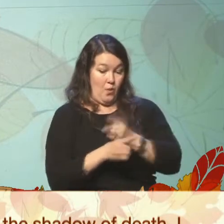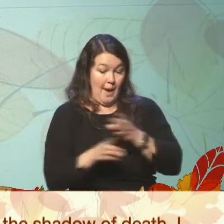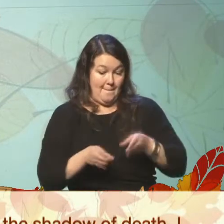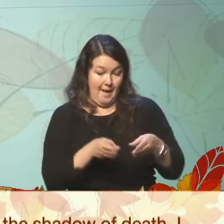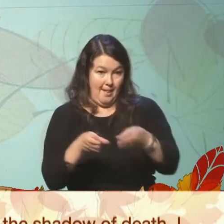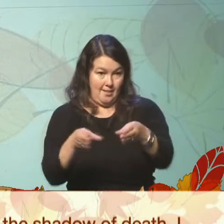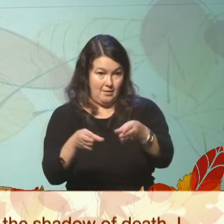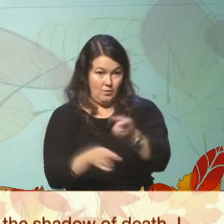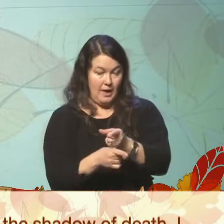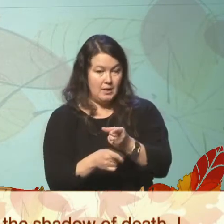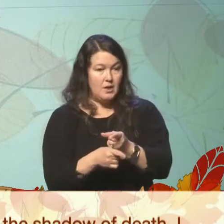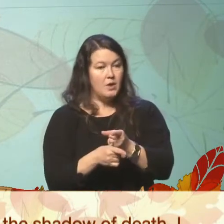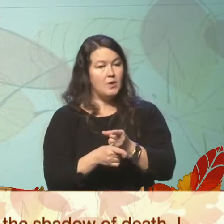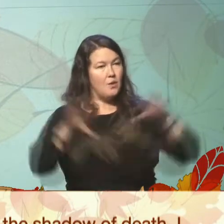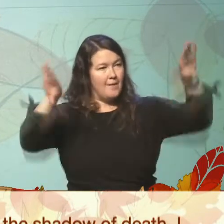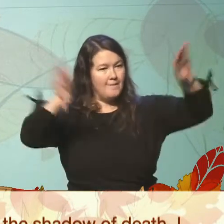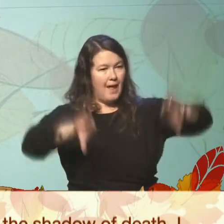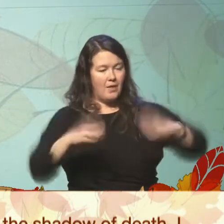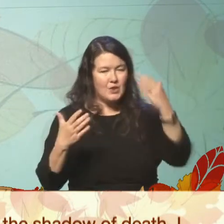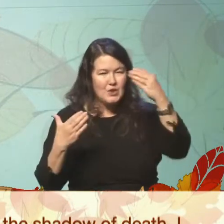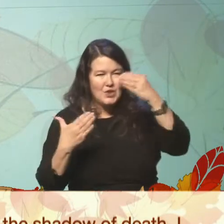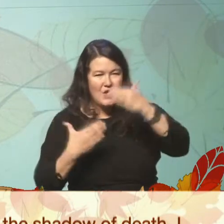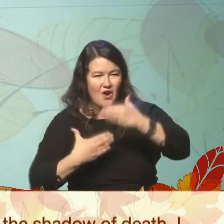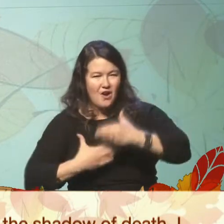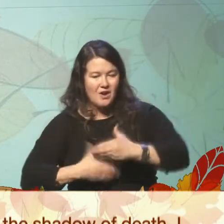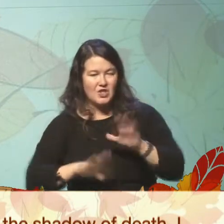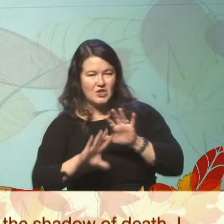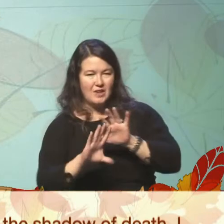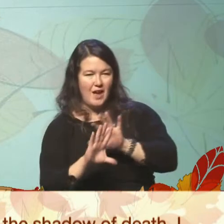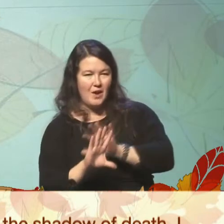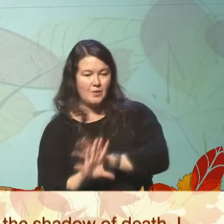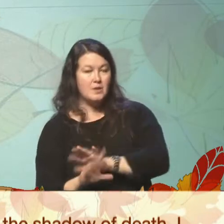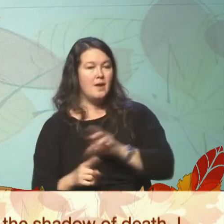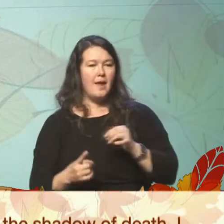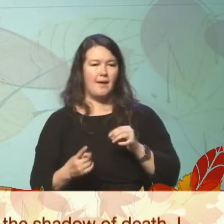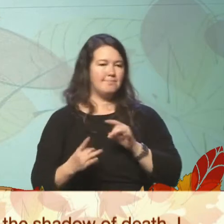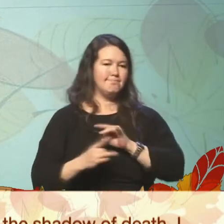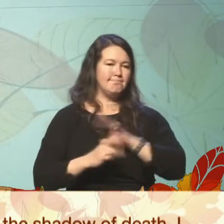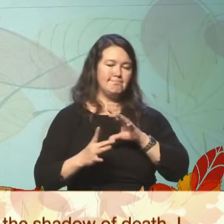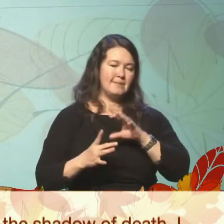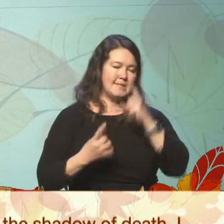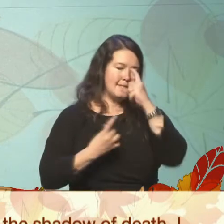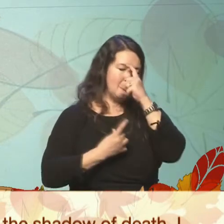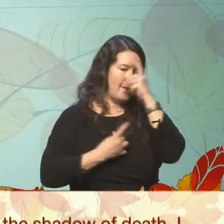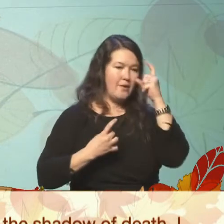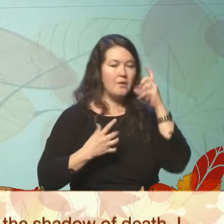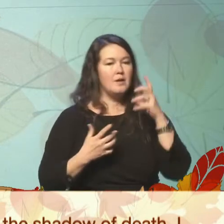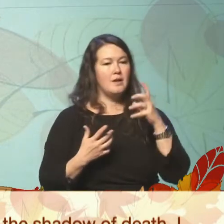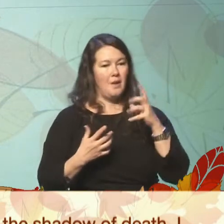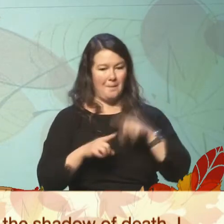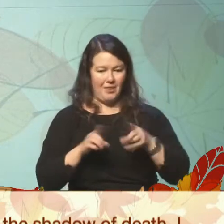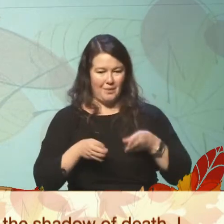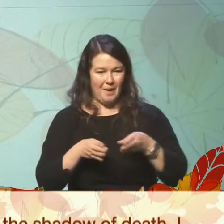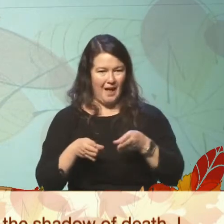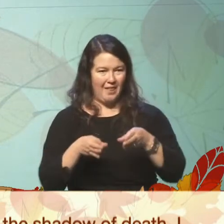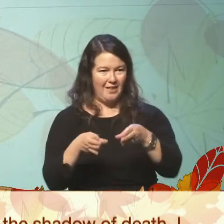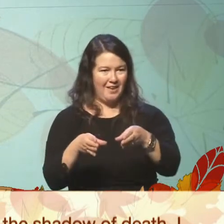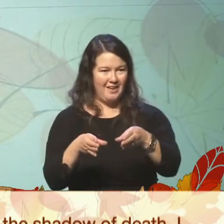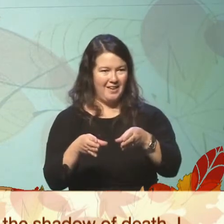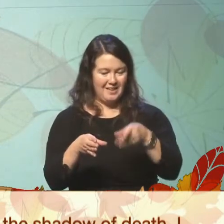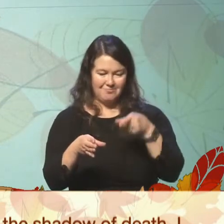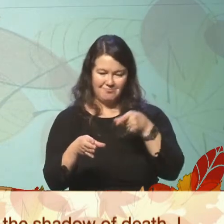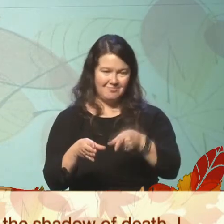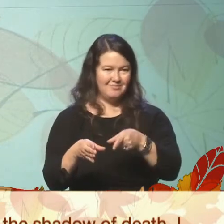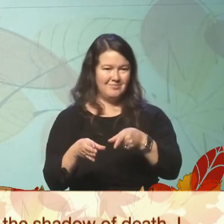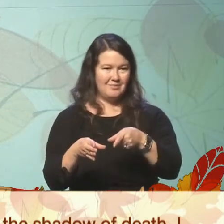even in the valley of the darkest shadows, right? Even in the deepest despair, there's a path that's set there that I can walk. And I